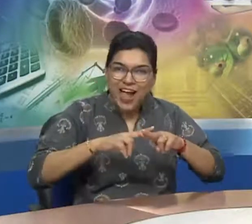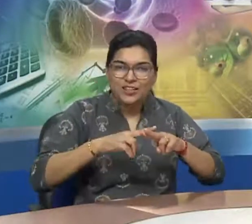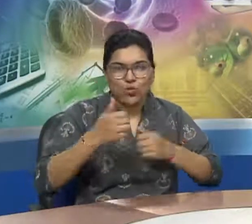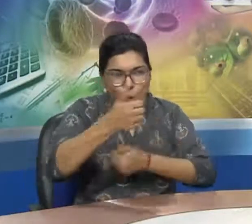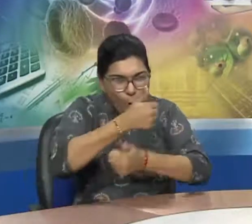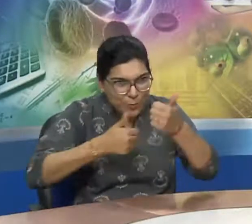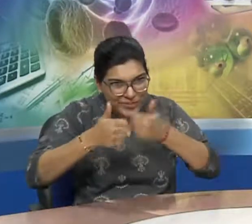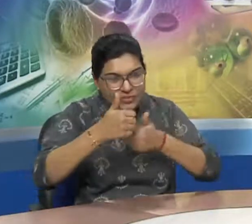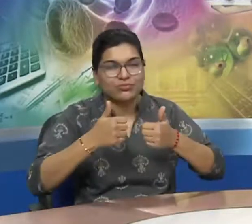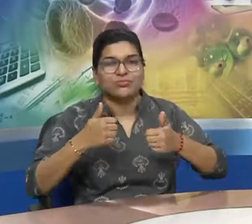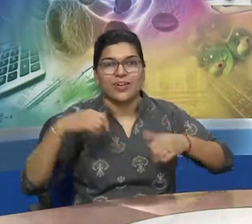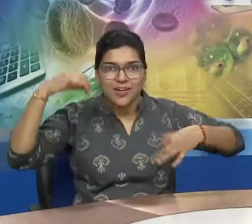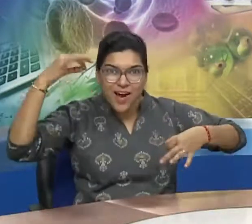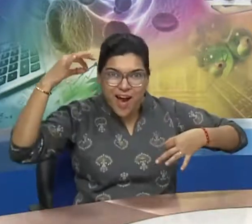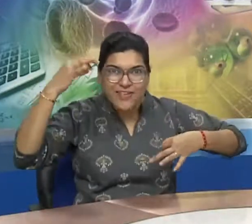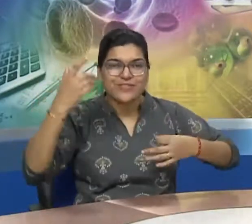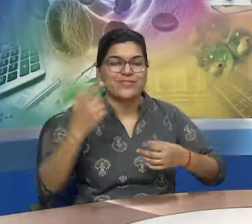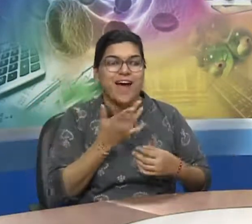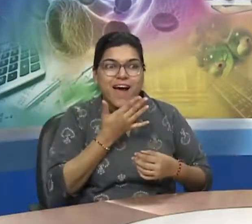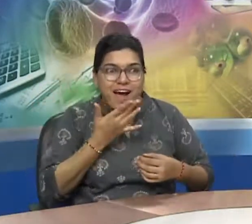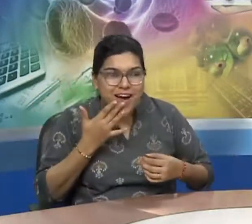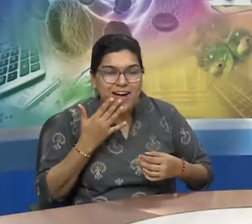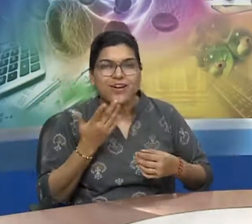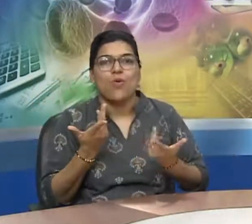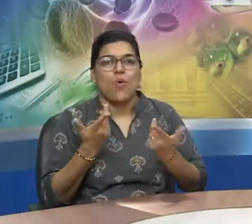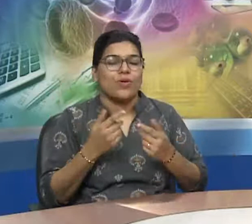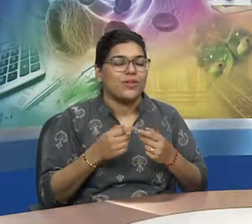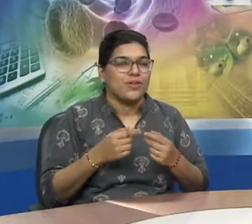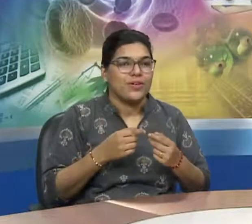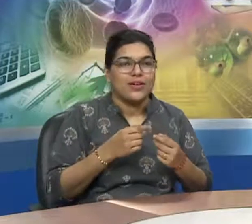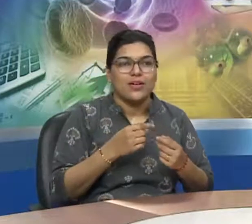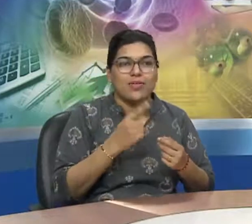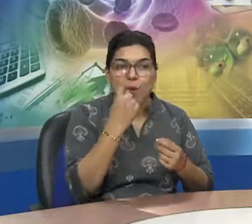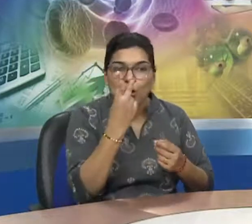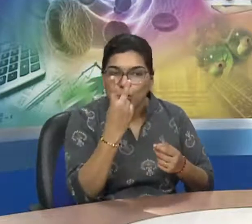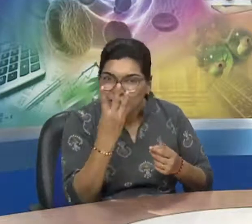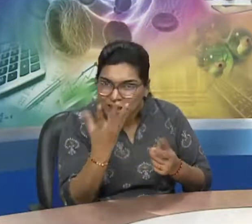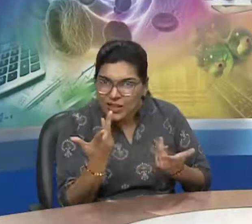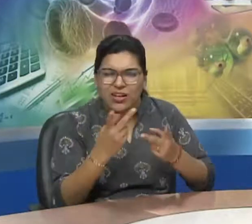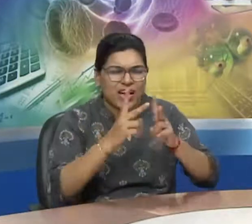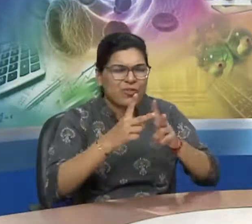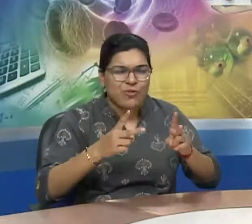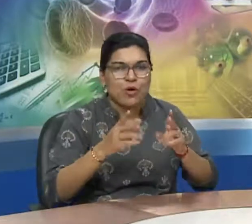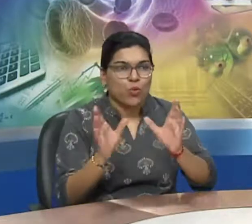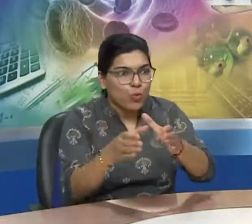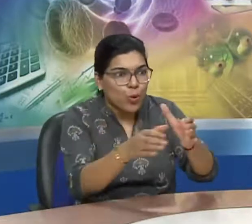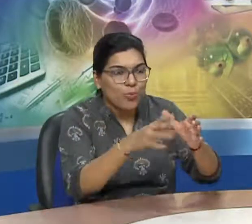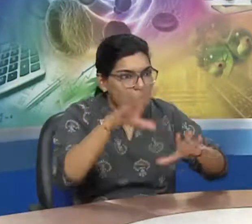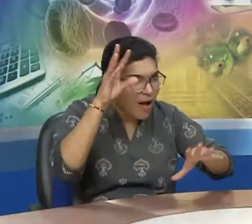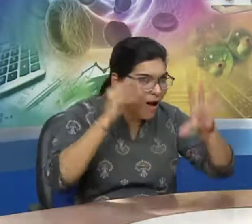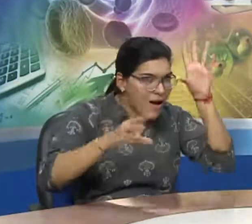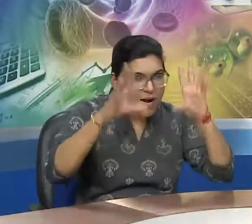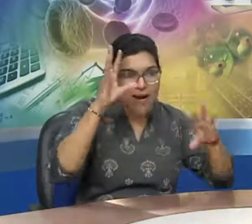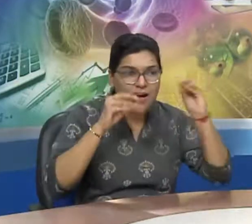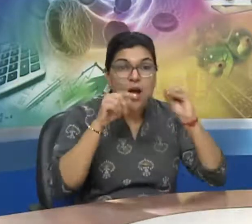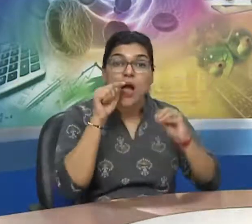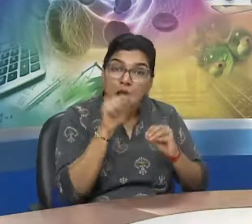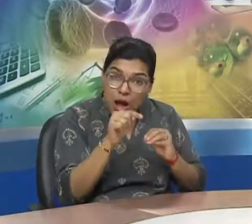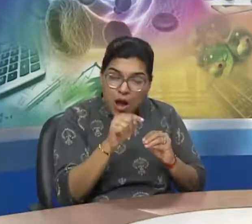schooling. So this is done for the very young children, like play schools or nursery